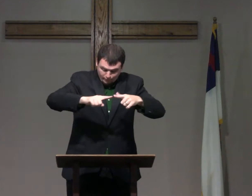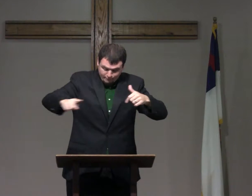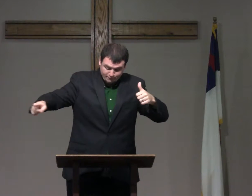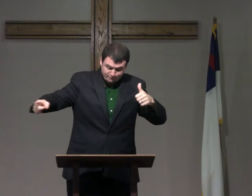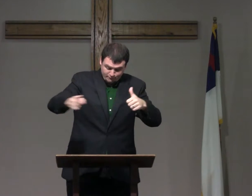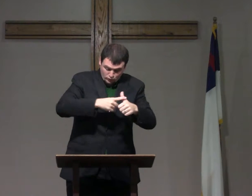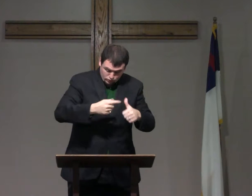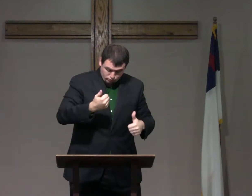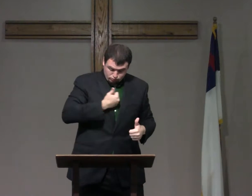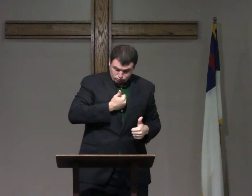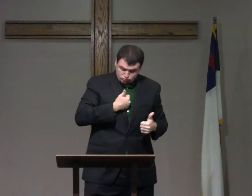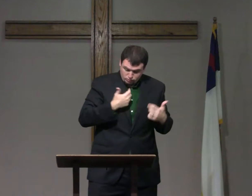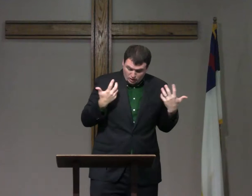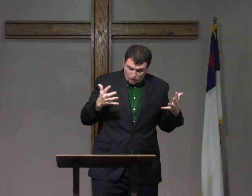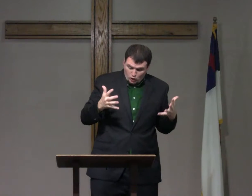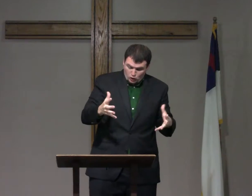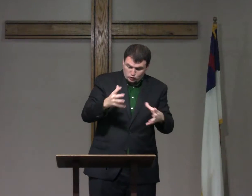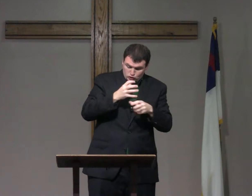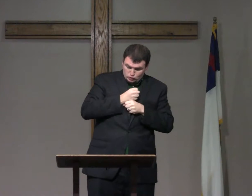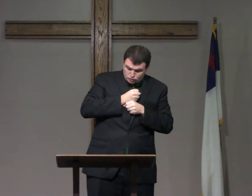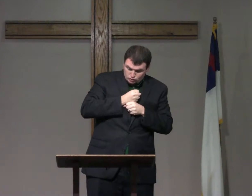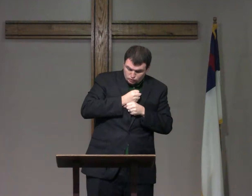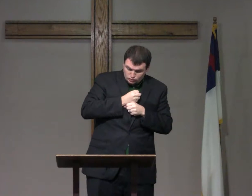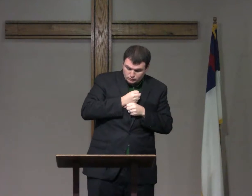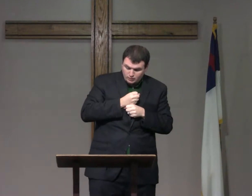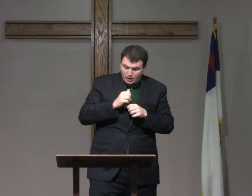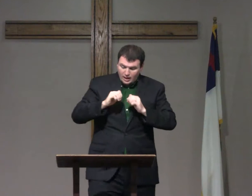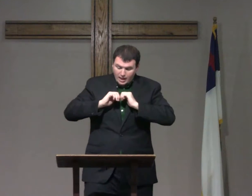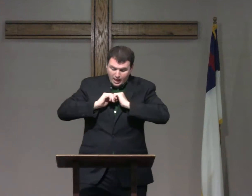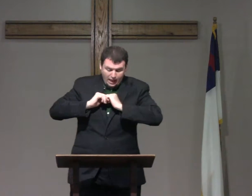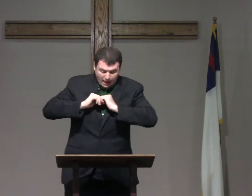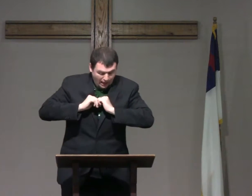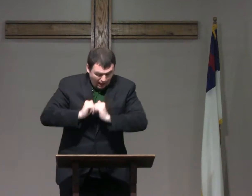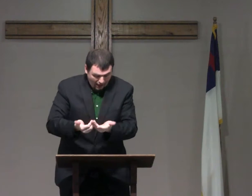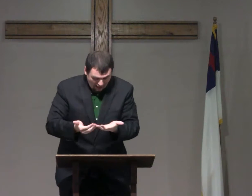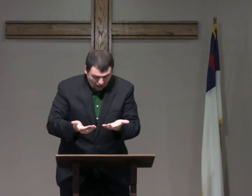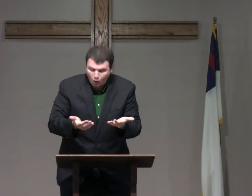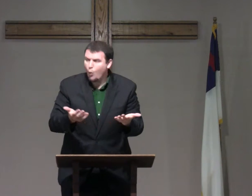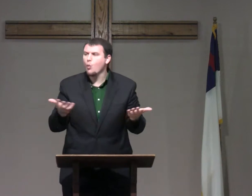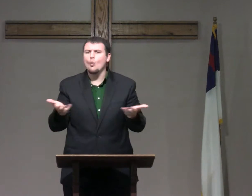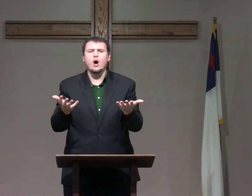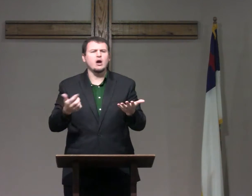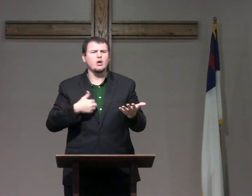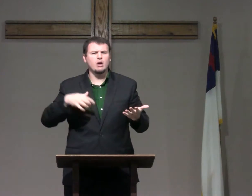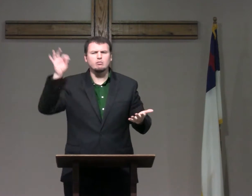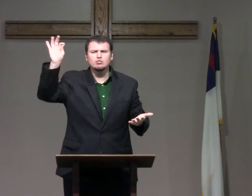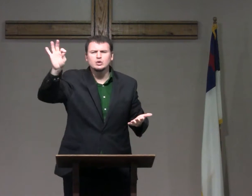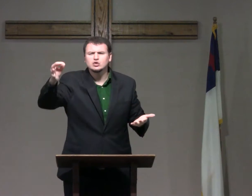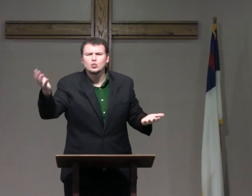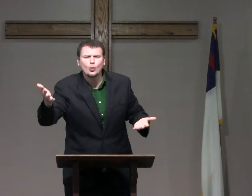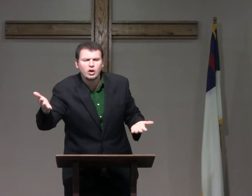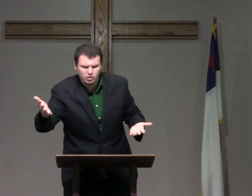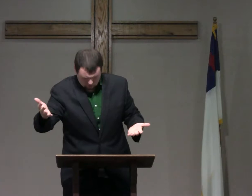you first of all that which I also received, how